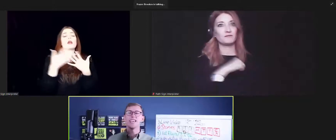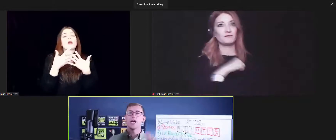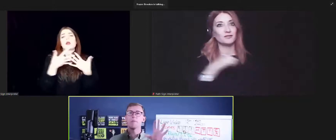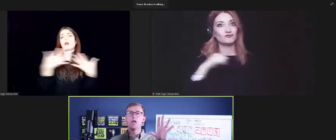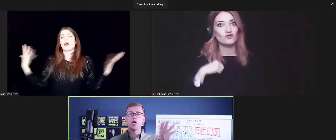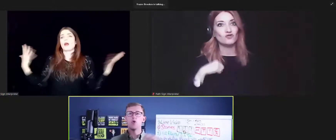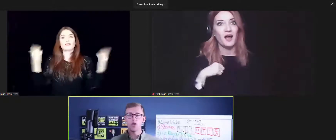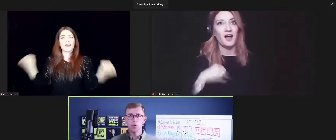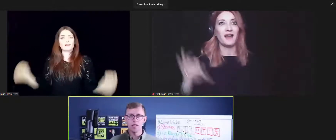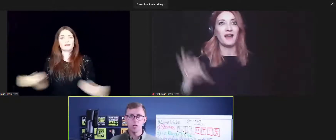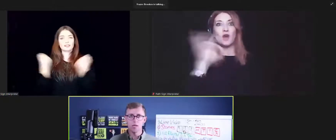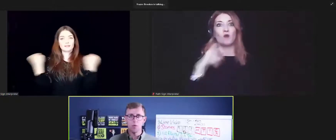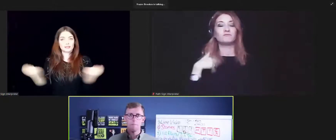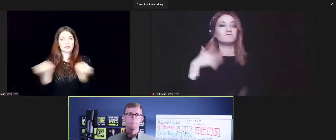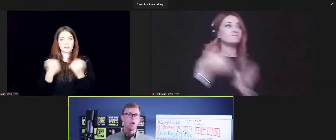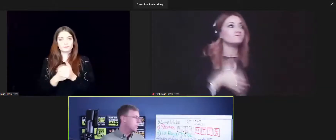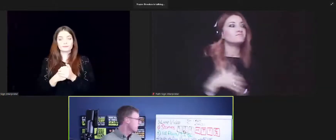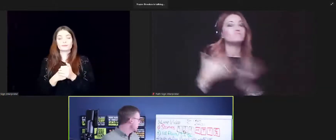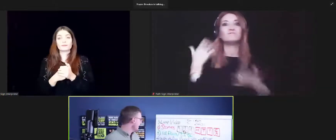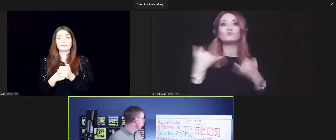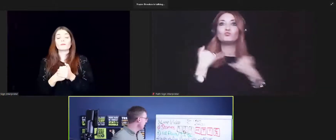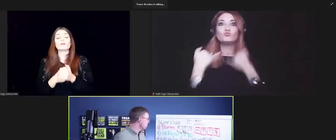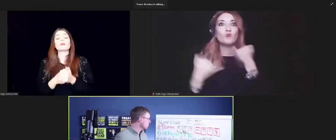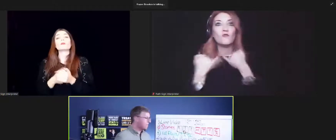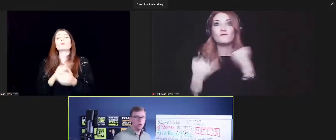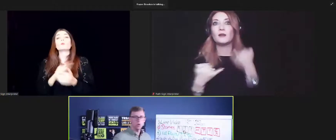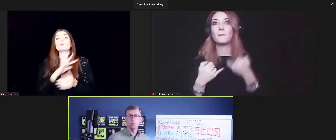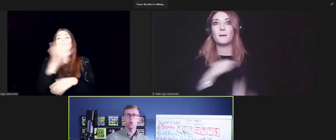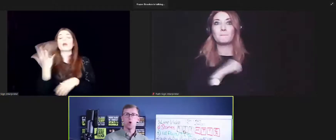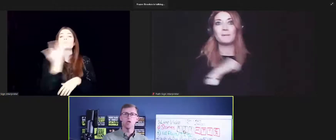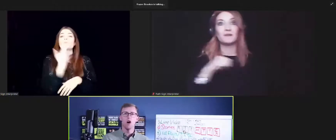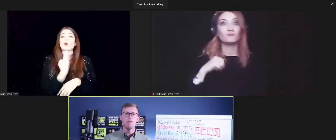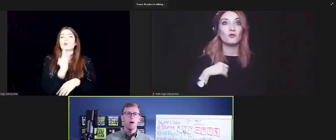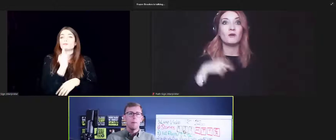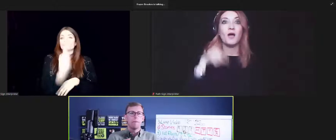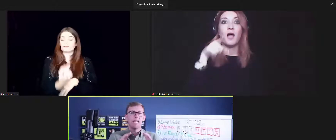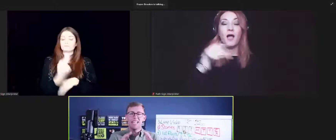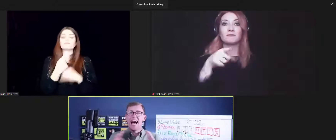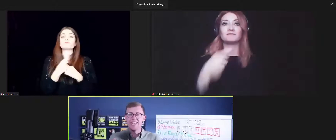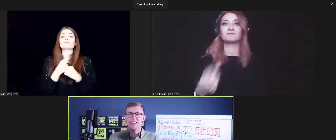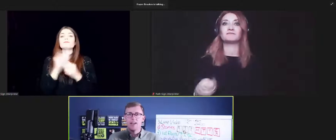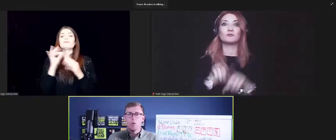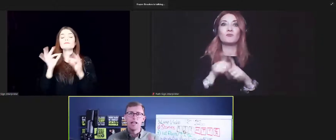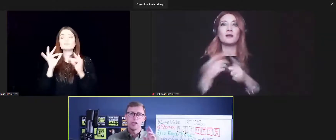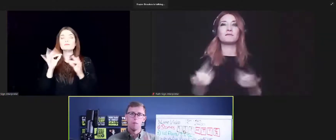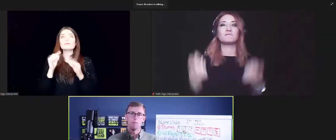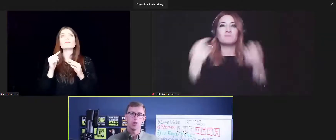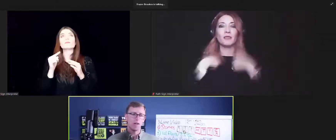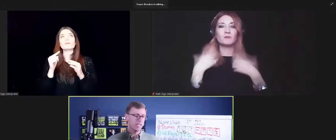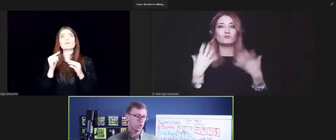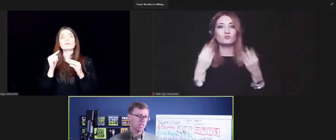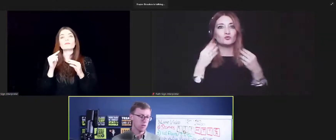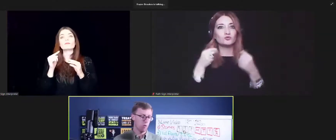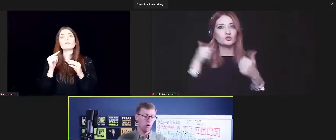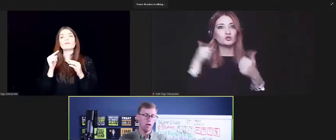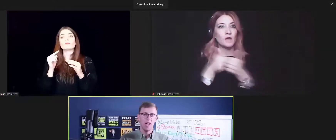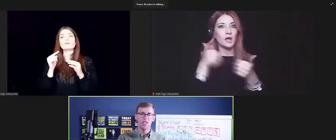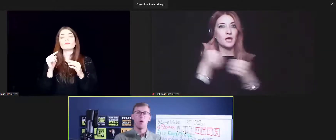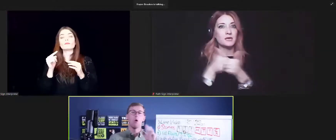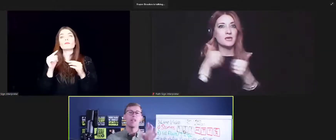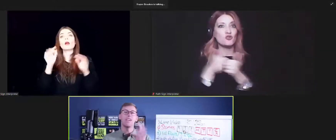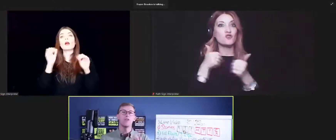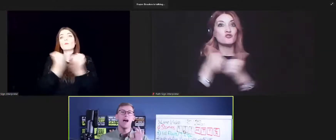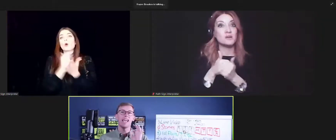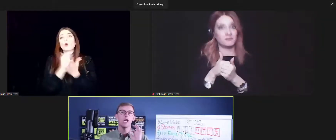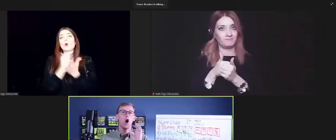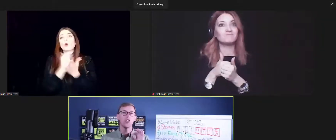see are going to be huge in 2021. The second thing was giving you some sort of plan when it comes to 2021. So I